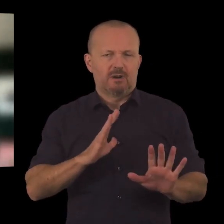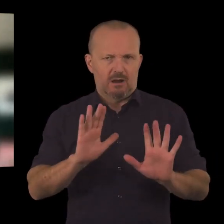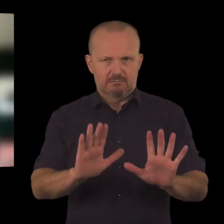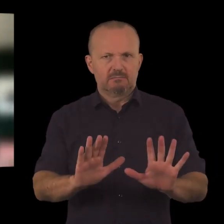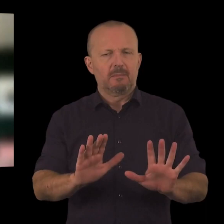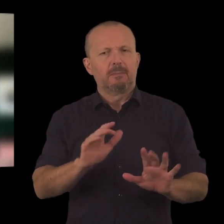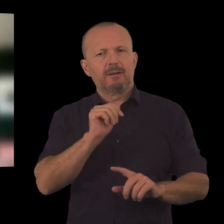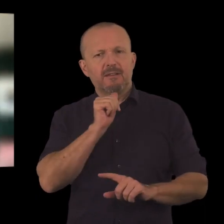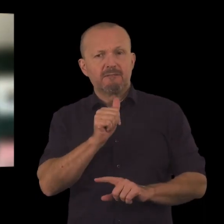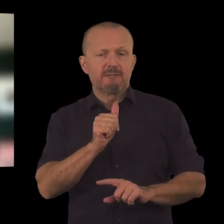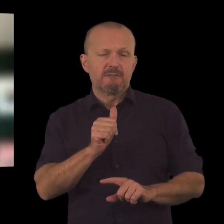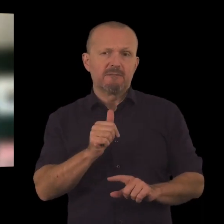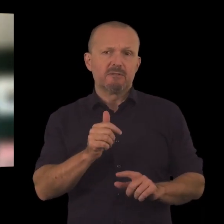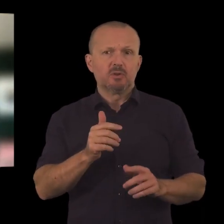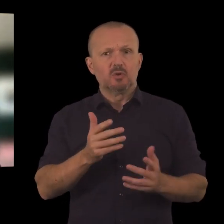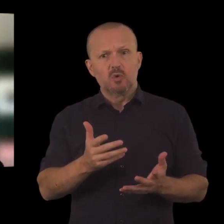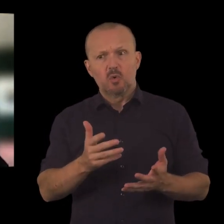totally fine. But if you are,